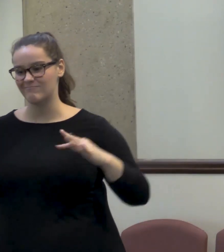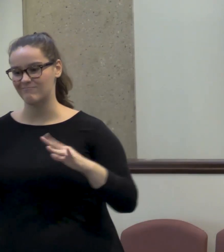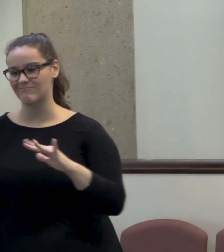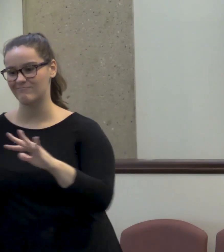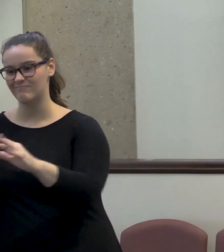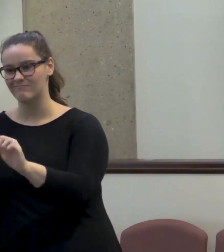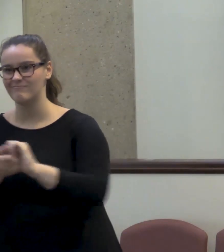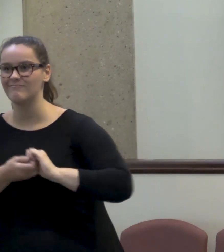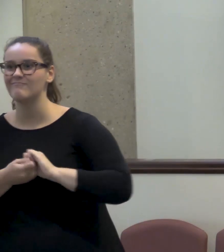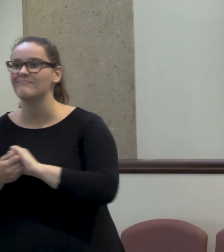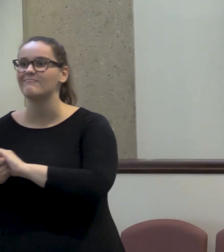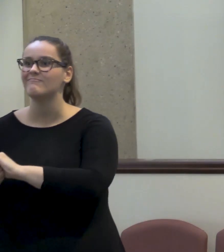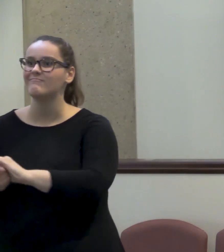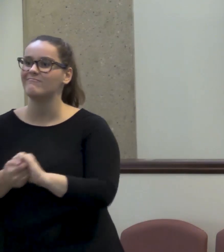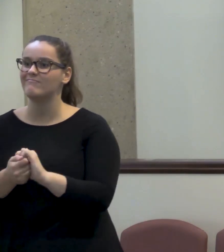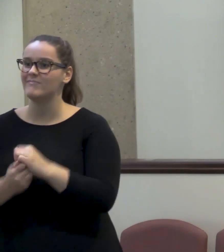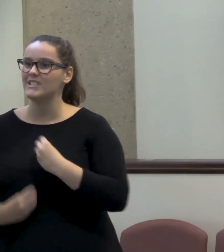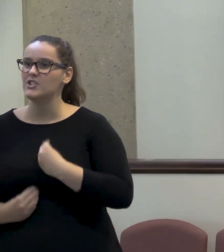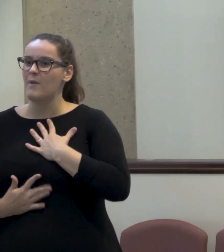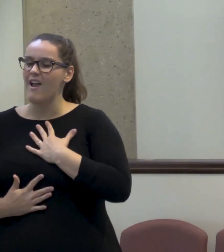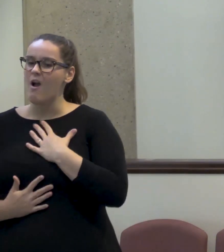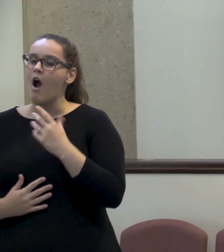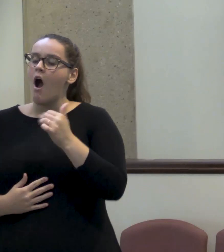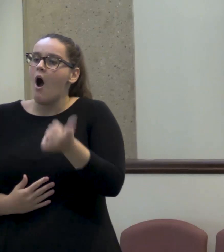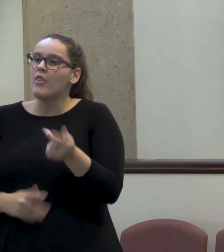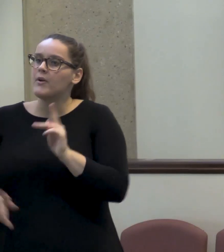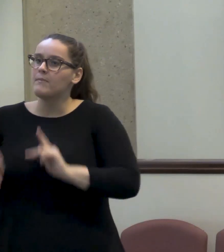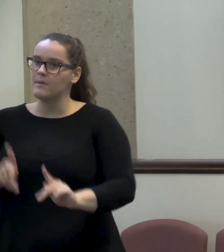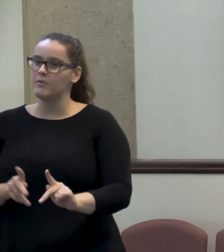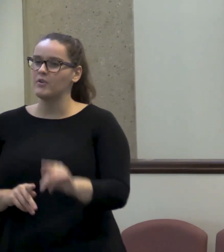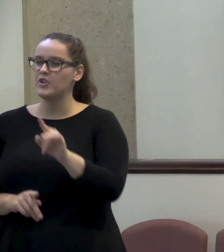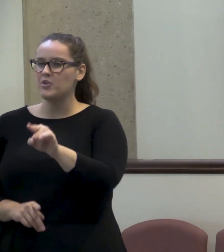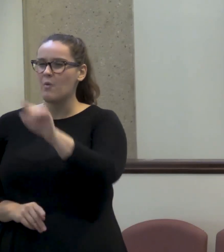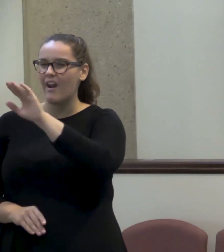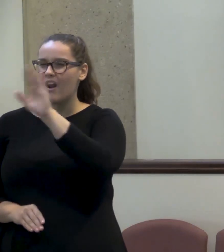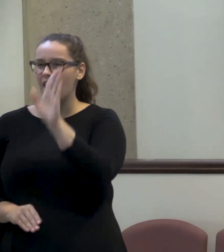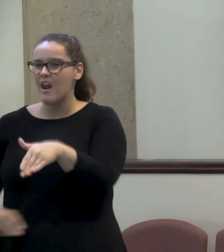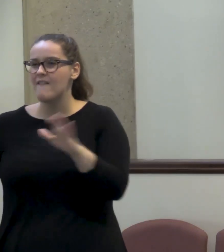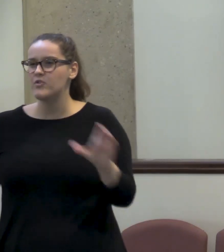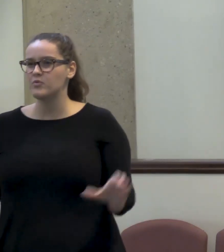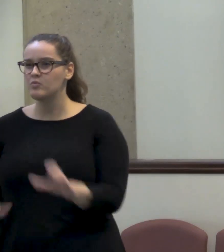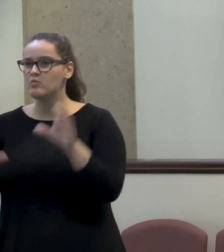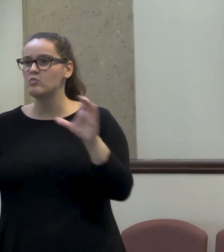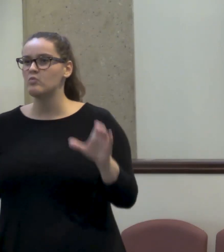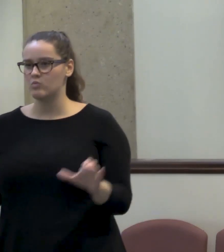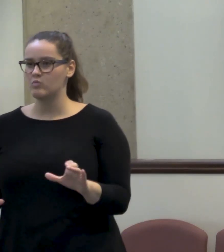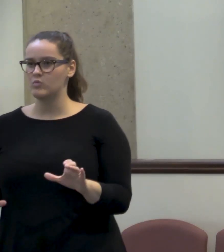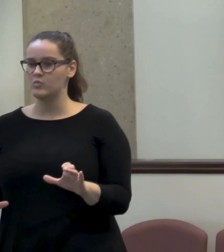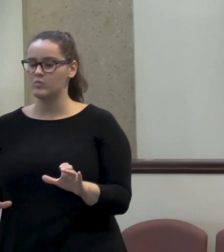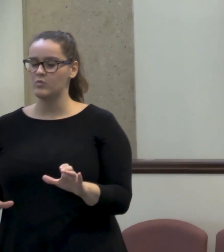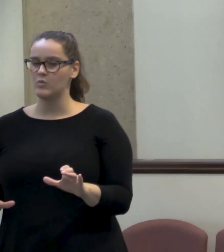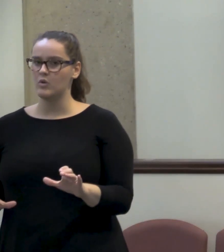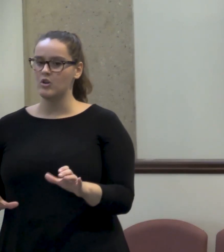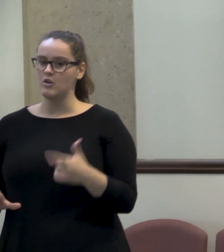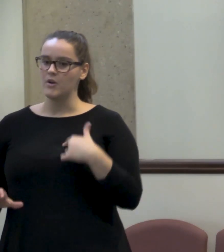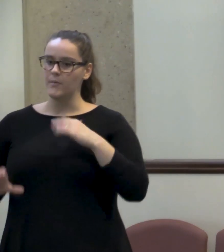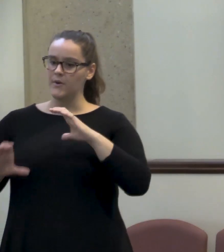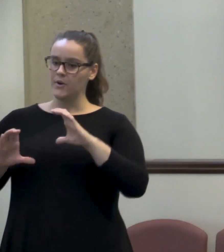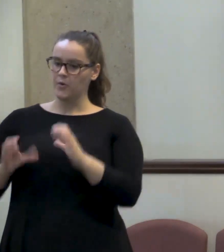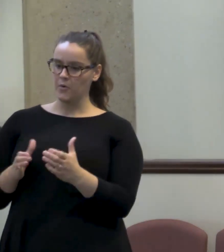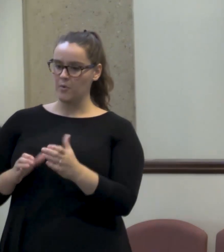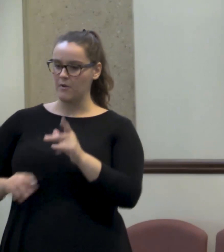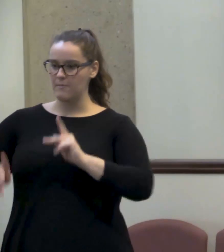to inspire others, which is something that you will never be able to do. And when you have a group of people like